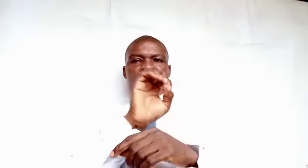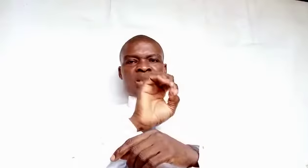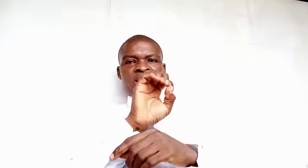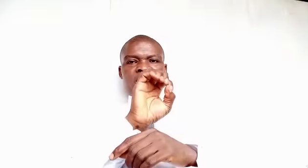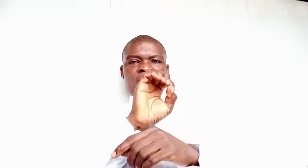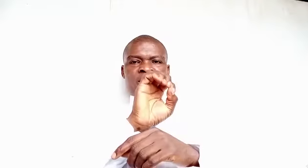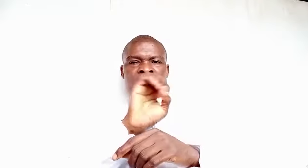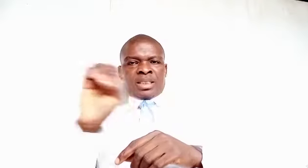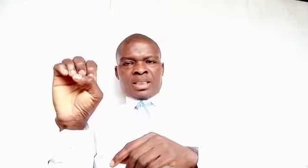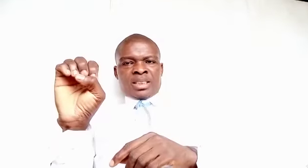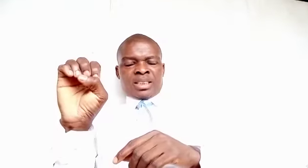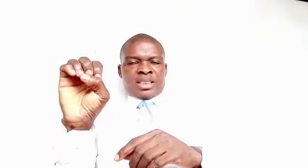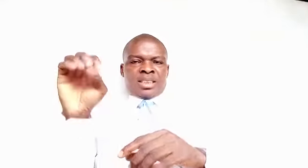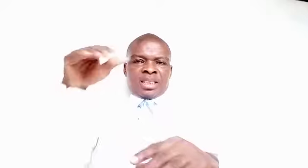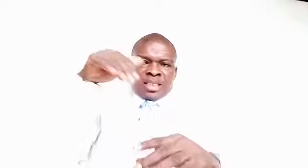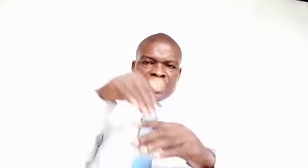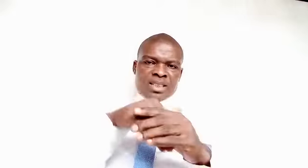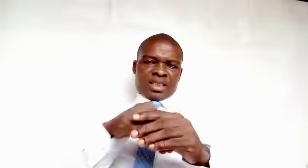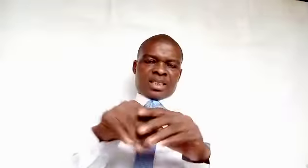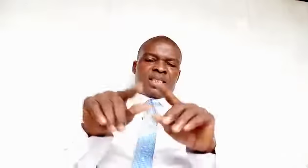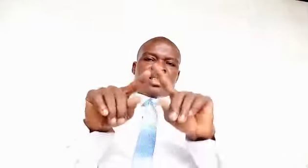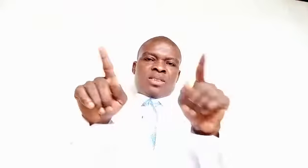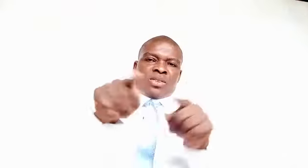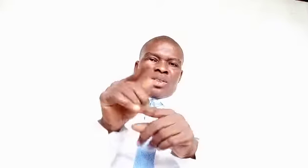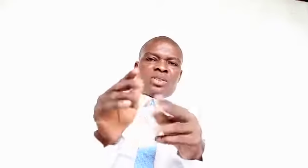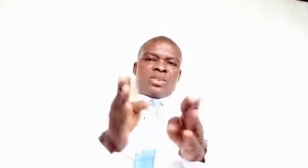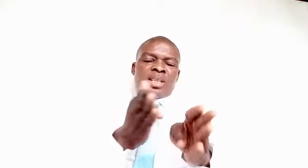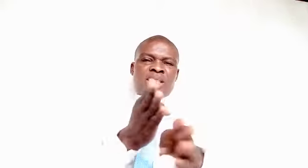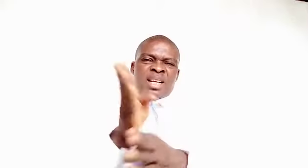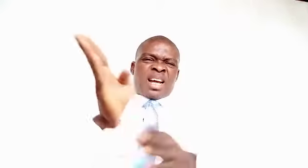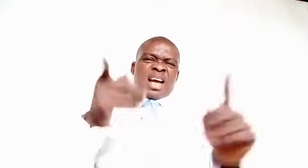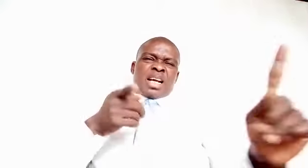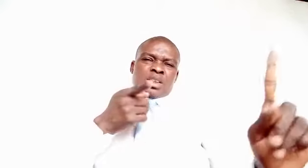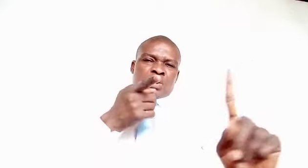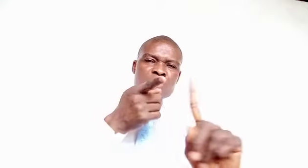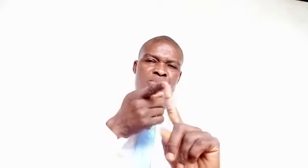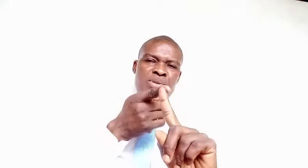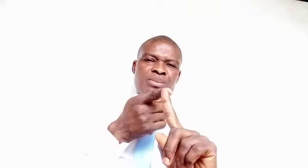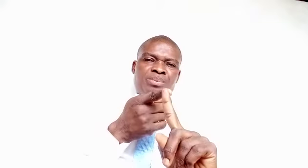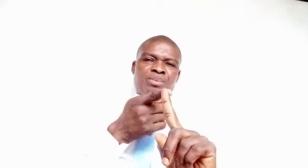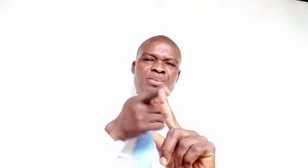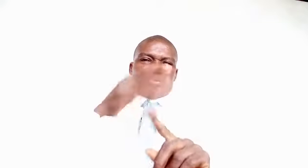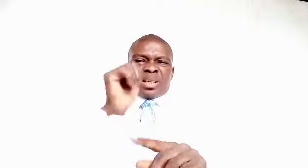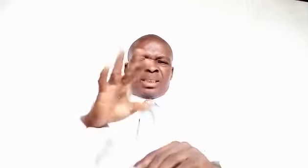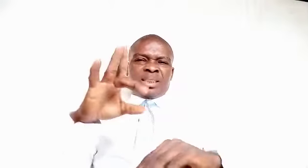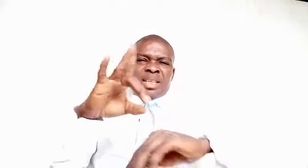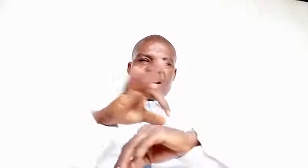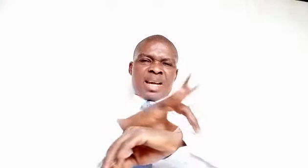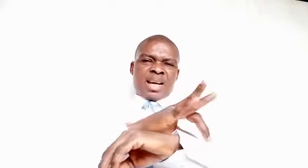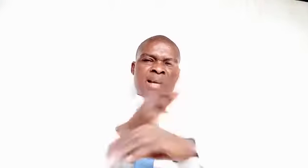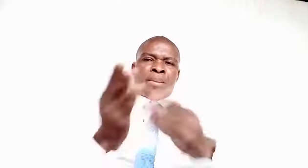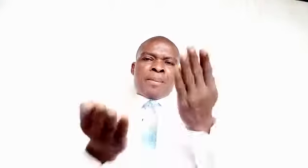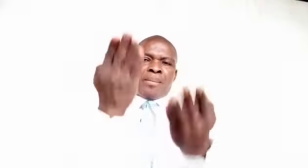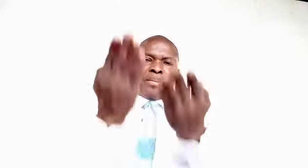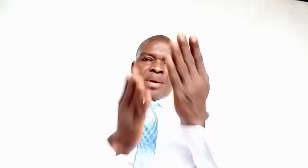anti-clockwise direction. At some point, the earth may be closer or